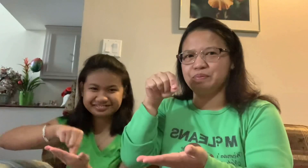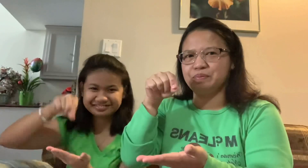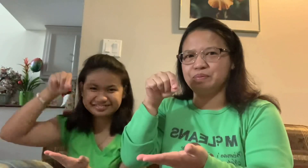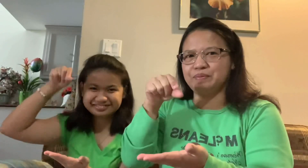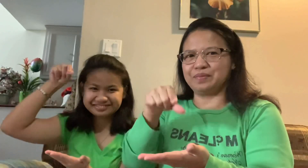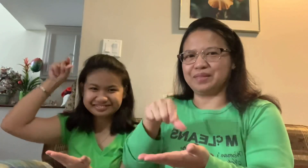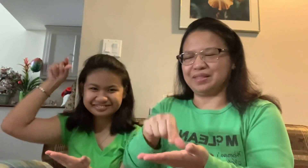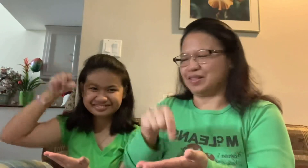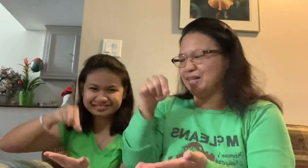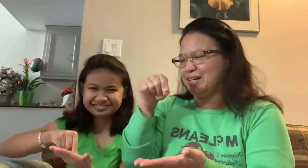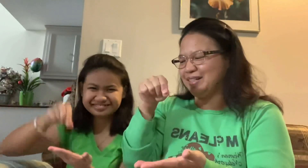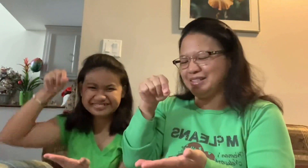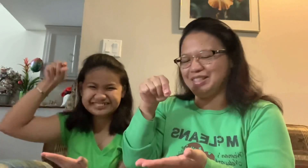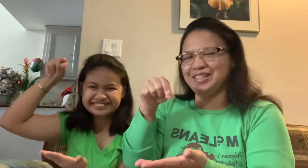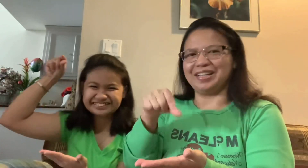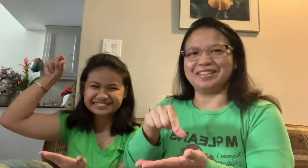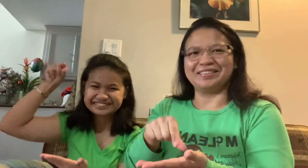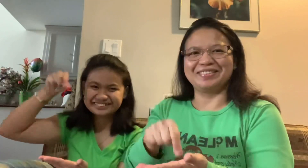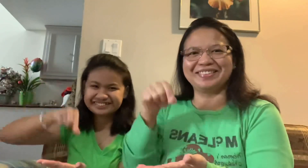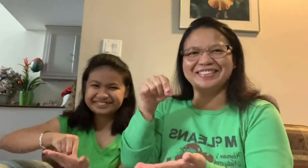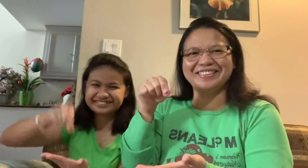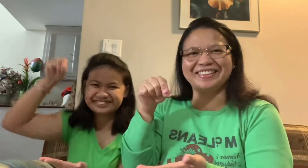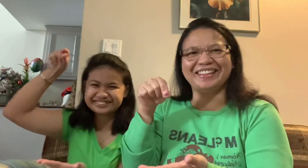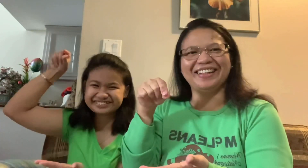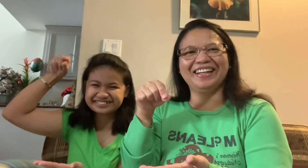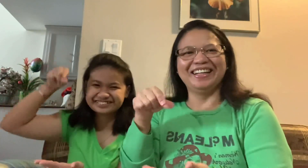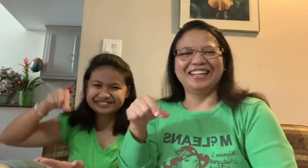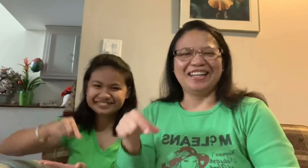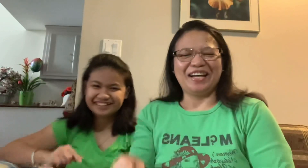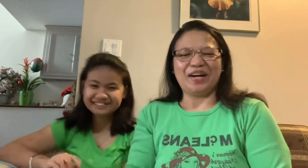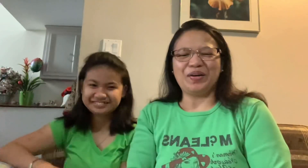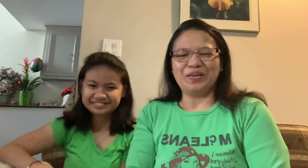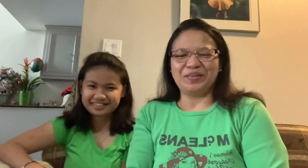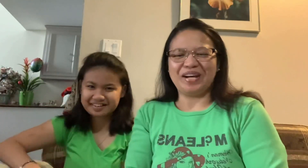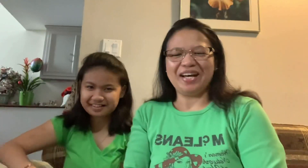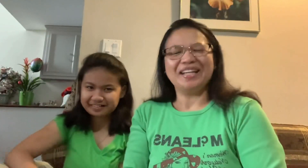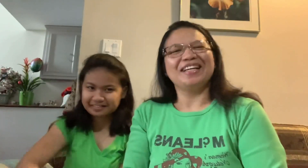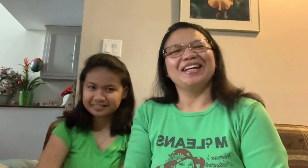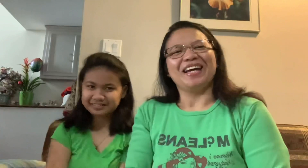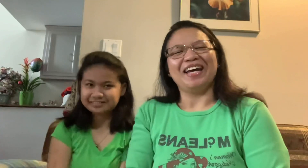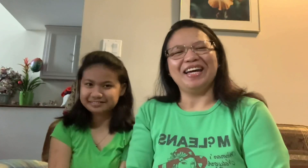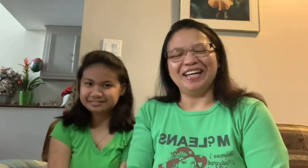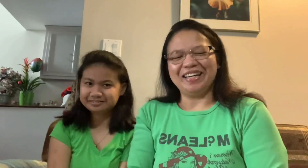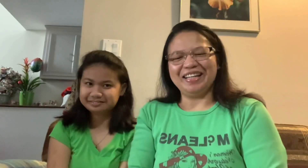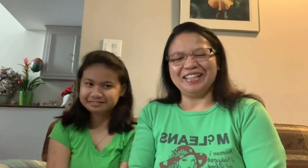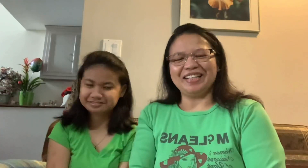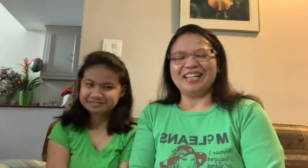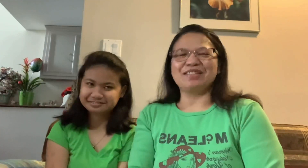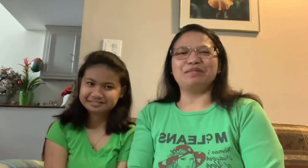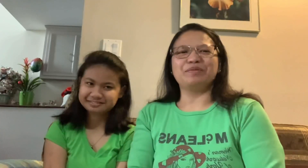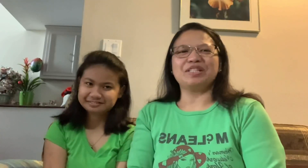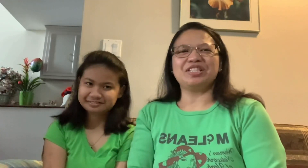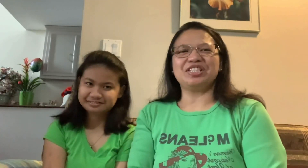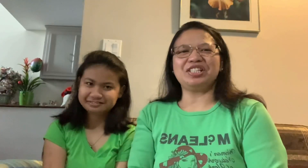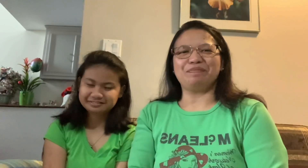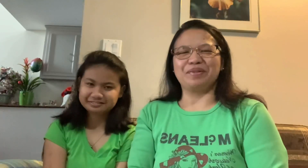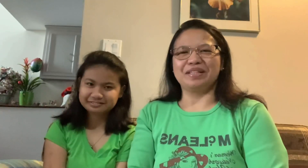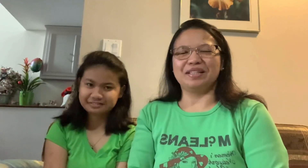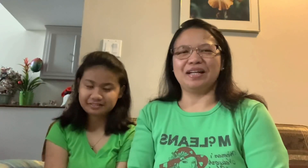Okay, chicken. All right. And the next one will be sheep. How